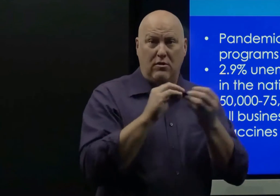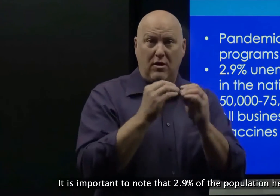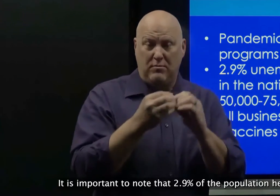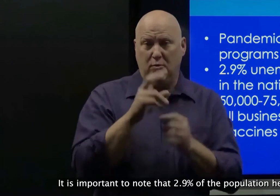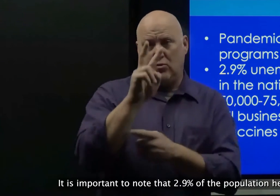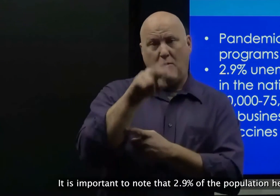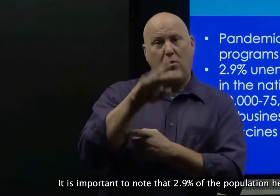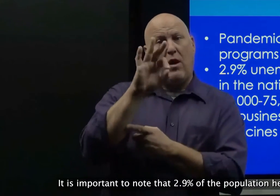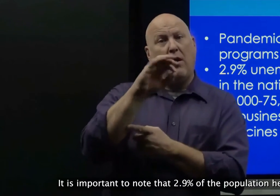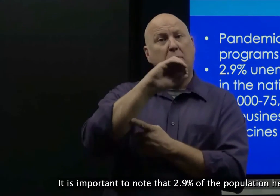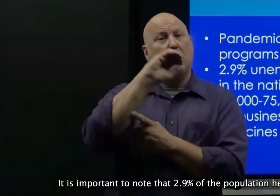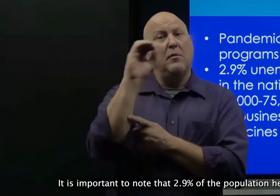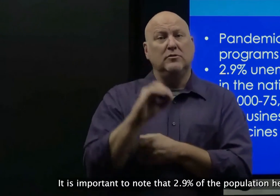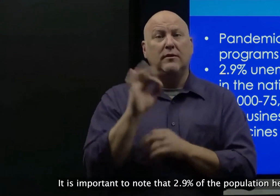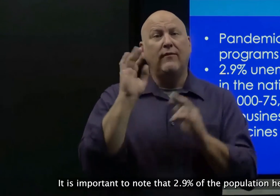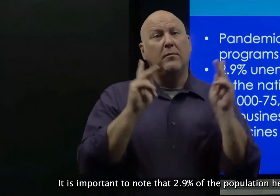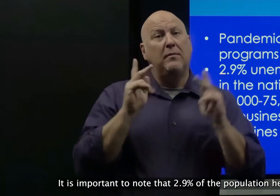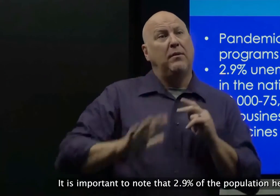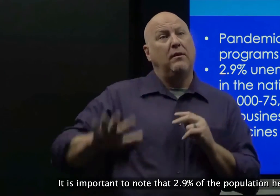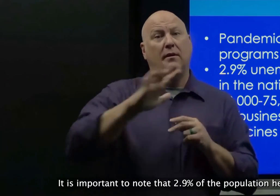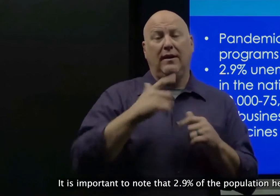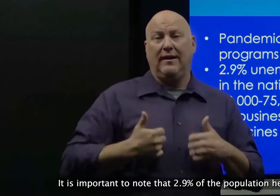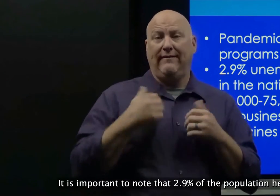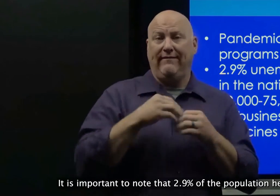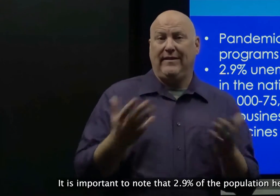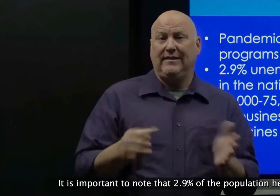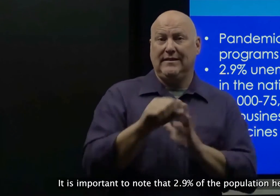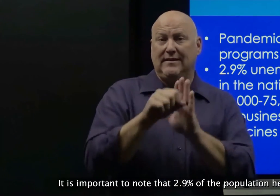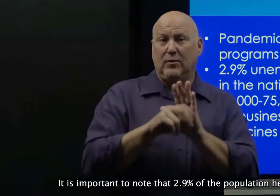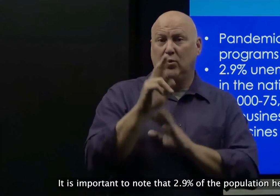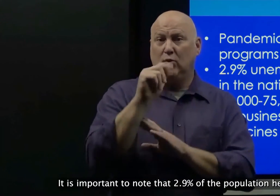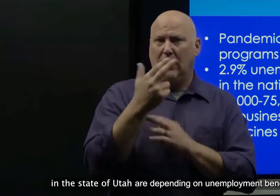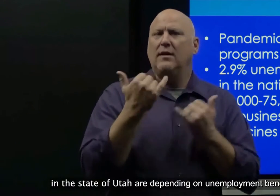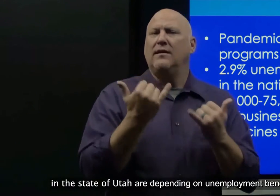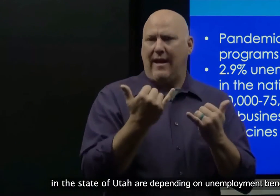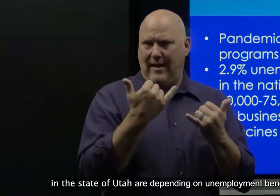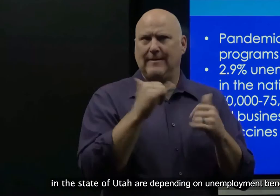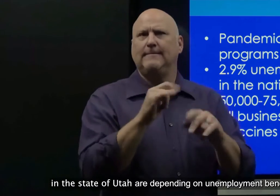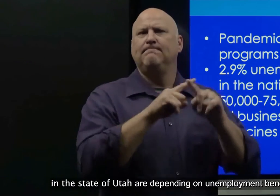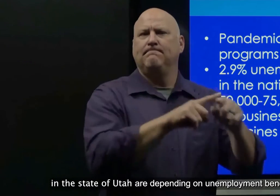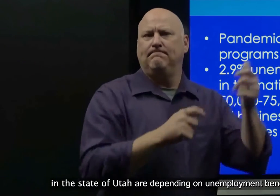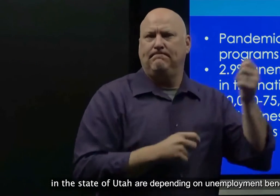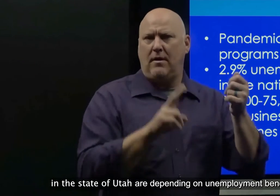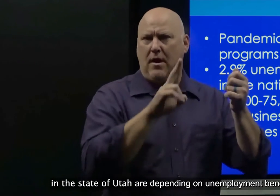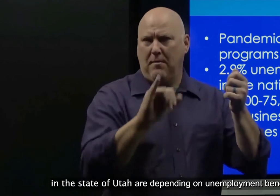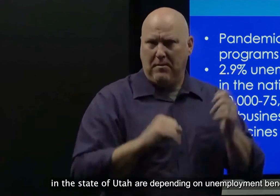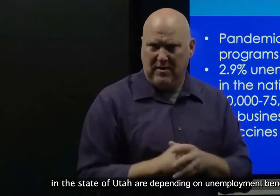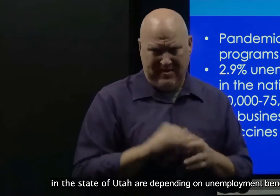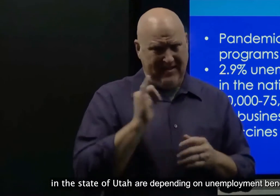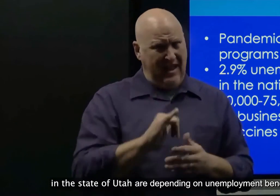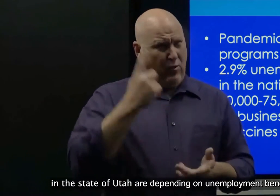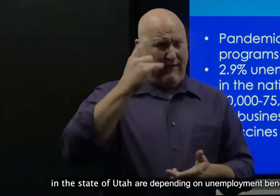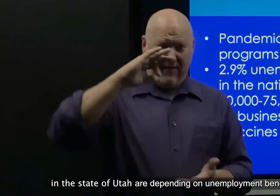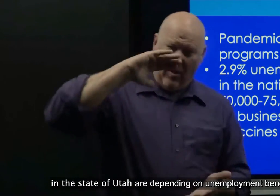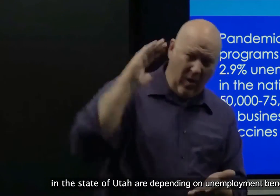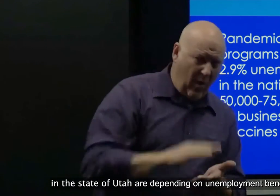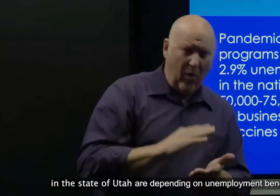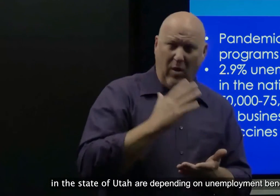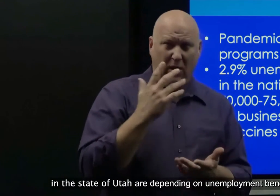It is important to note that 2.9% of the population here in the state of Utah are depending on unemployment benefits.